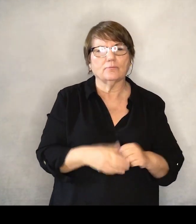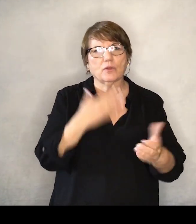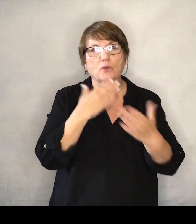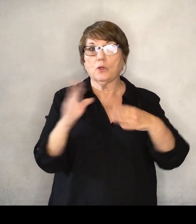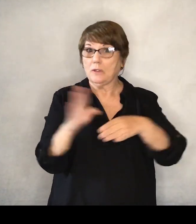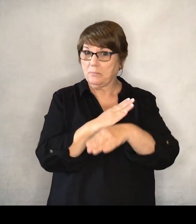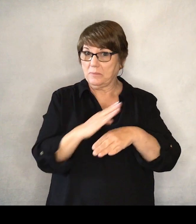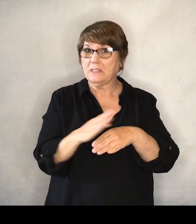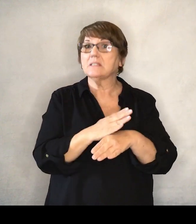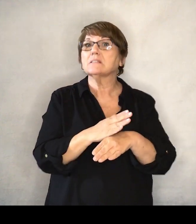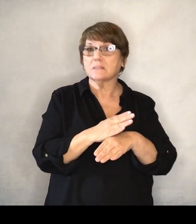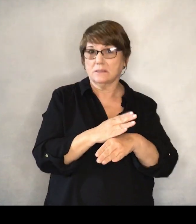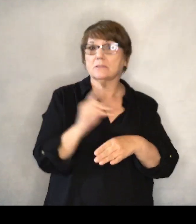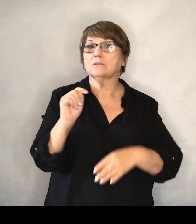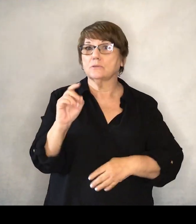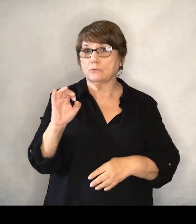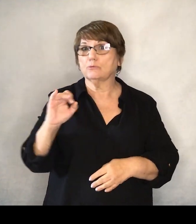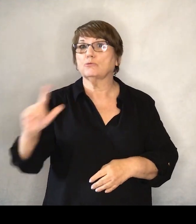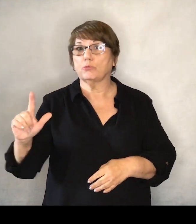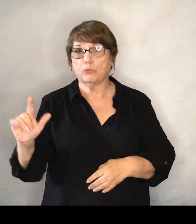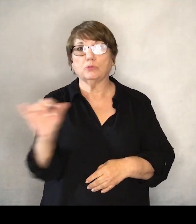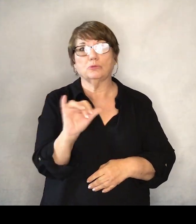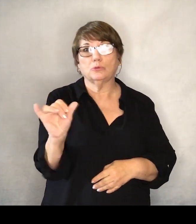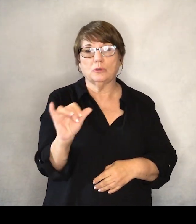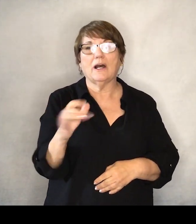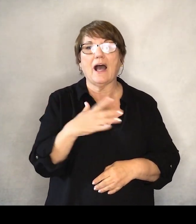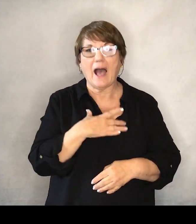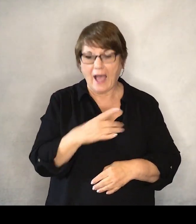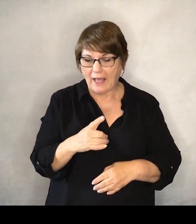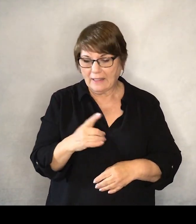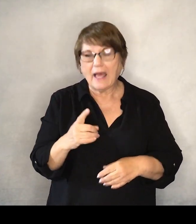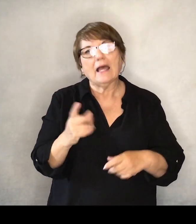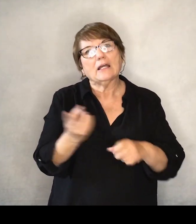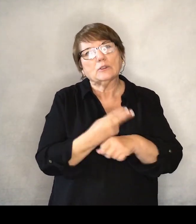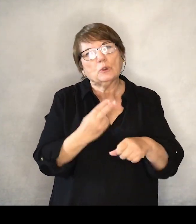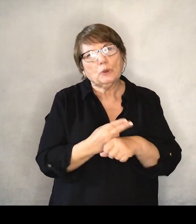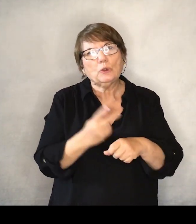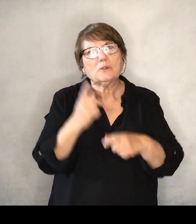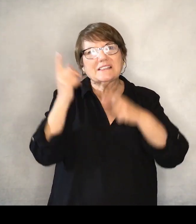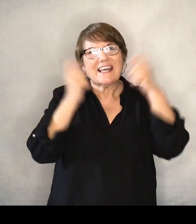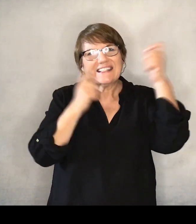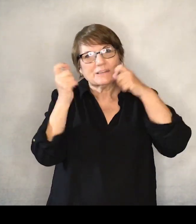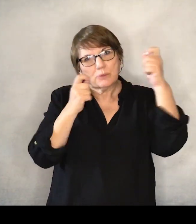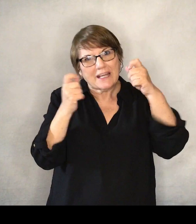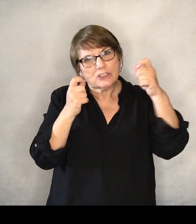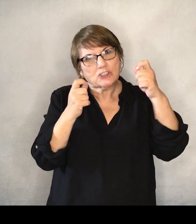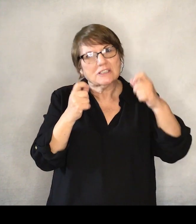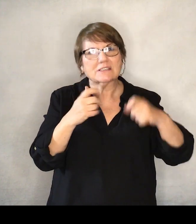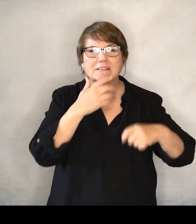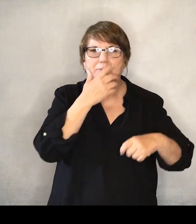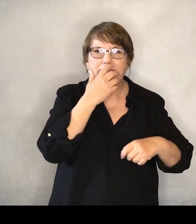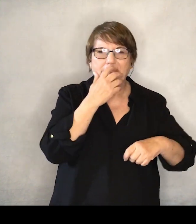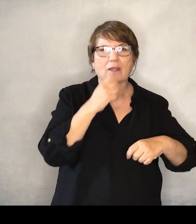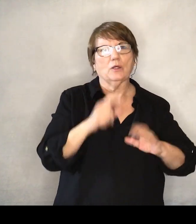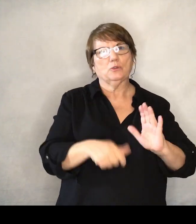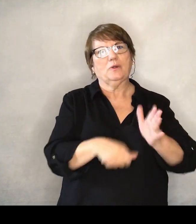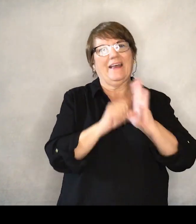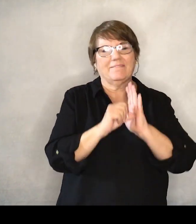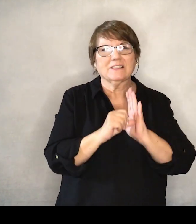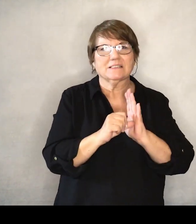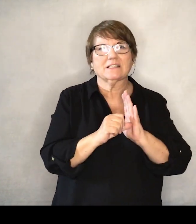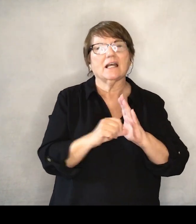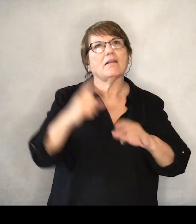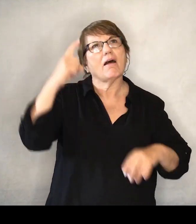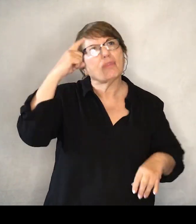good business tool for me as well. I like to use emojis, not overuse, just use emojis to emphasize